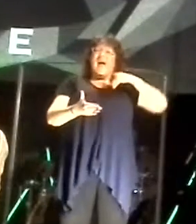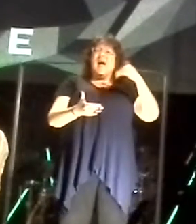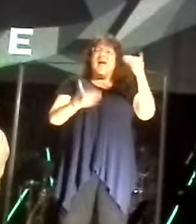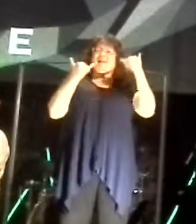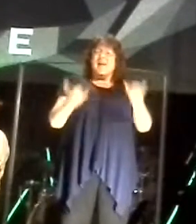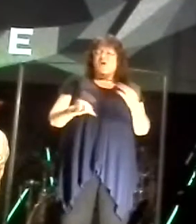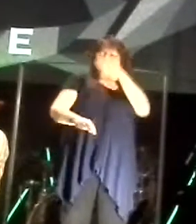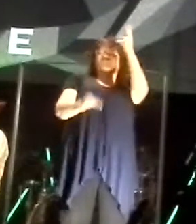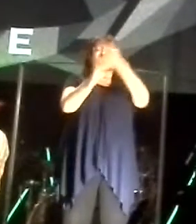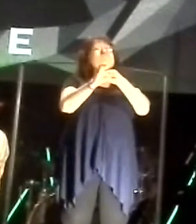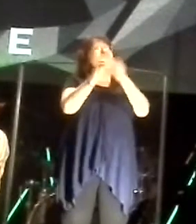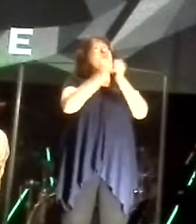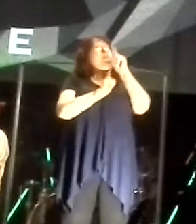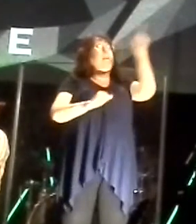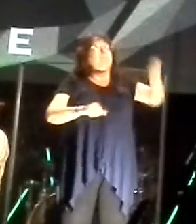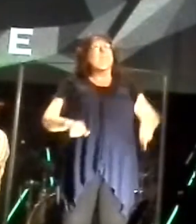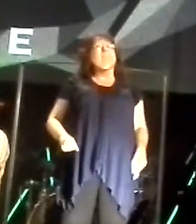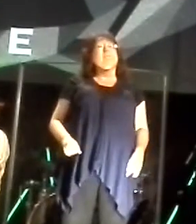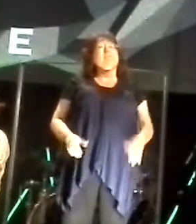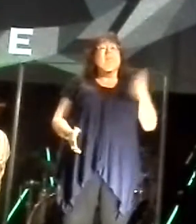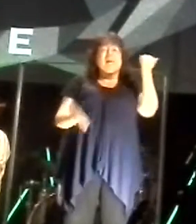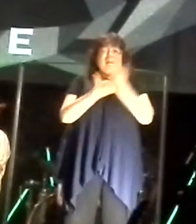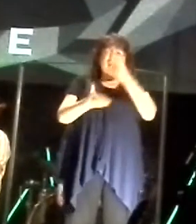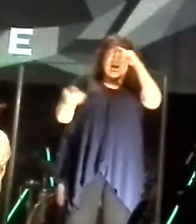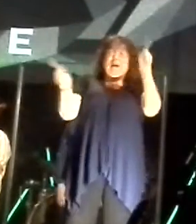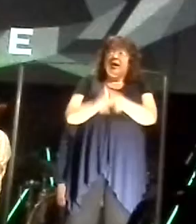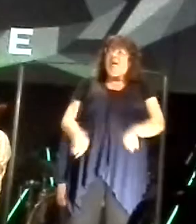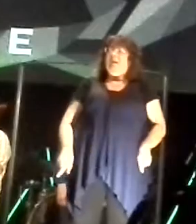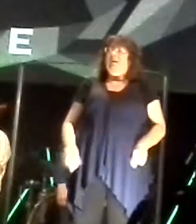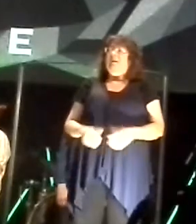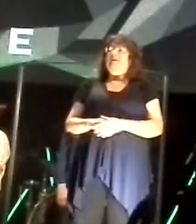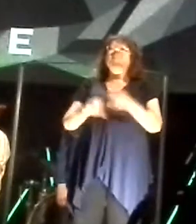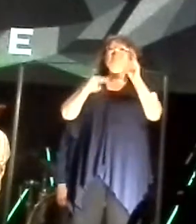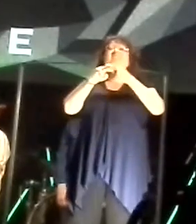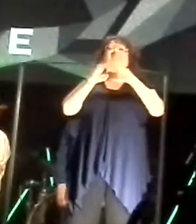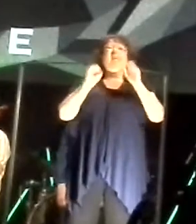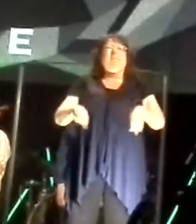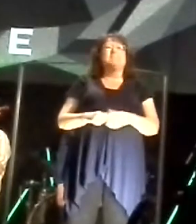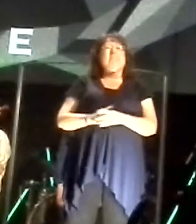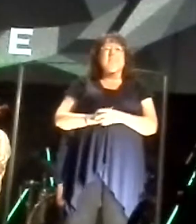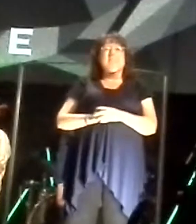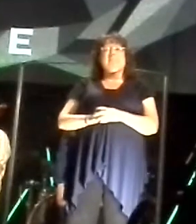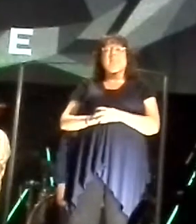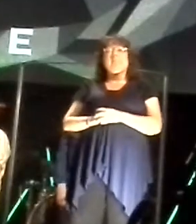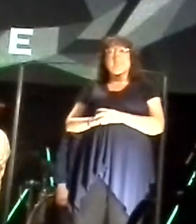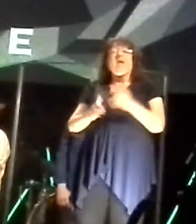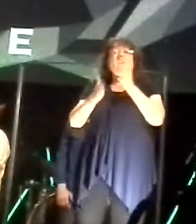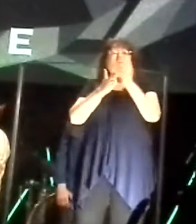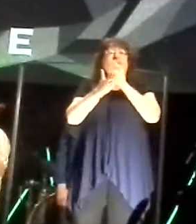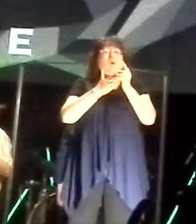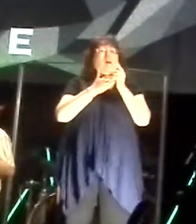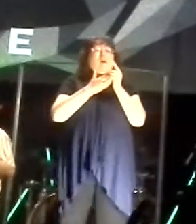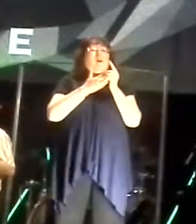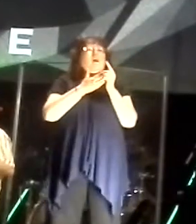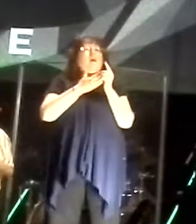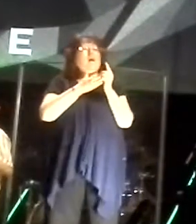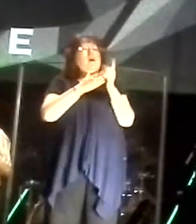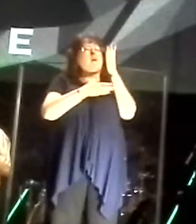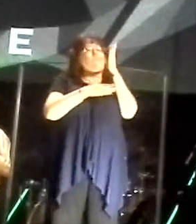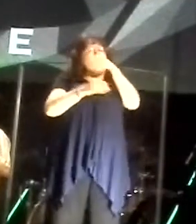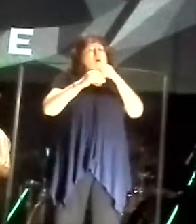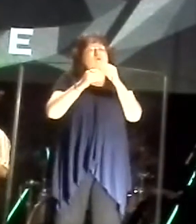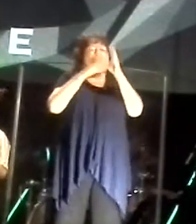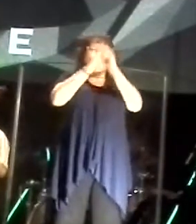now get to participate in. Amen? Yeah. Amen. You can have a seat. Every week as part of our worship,